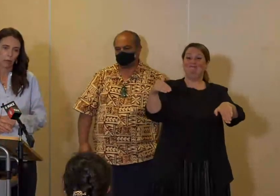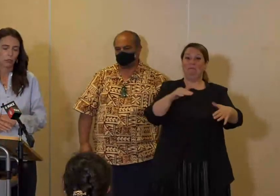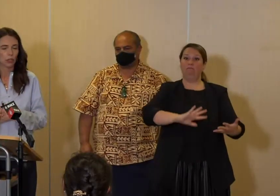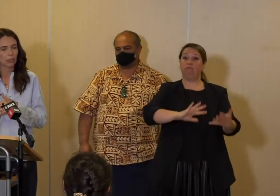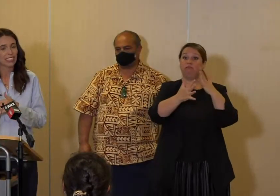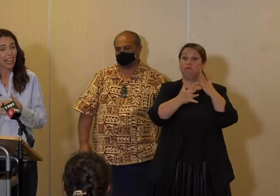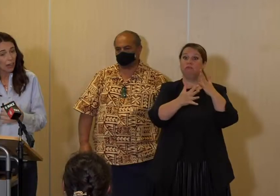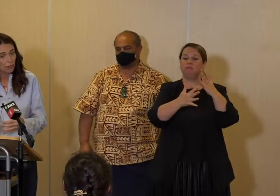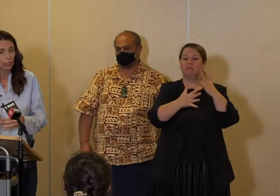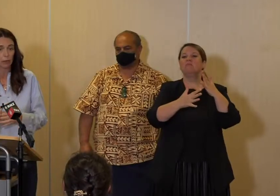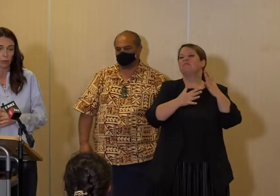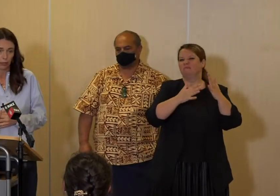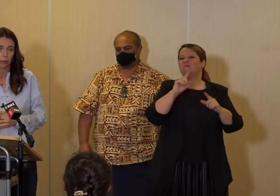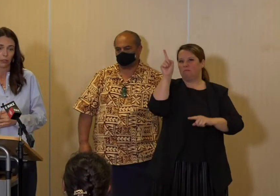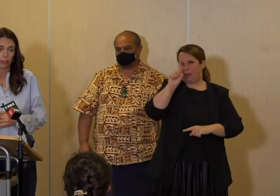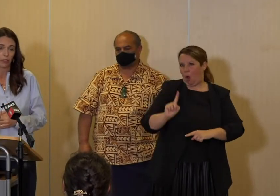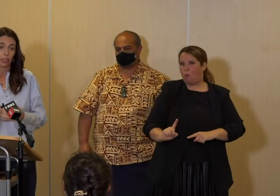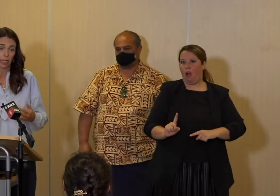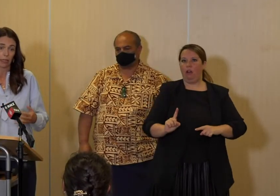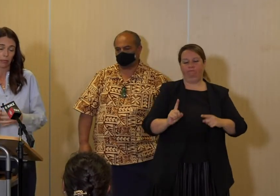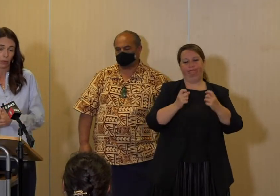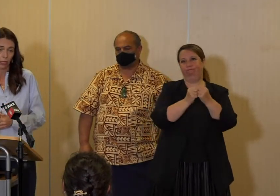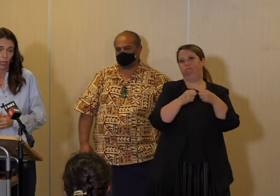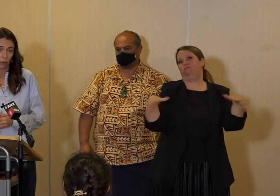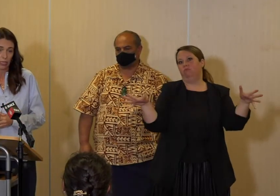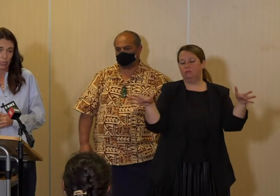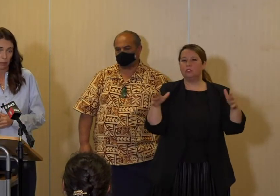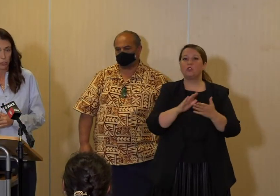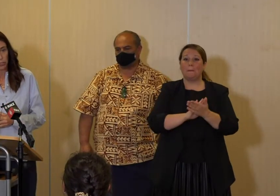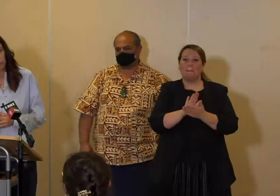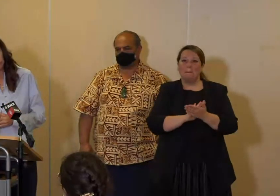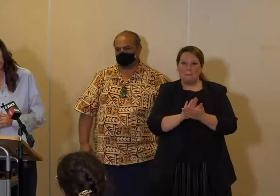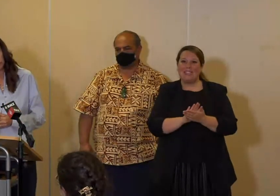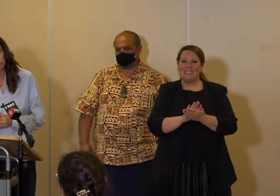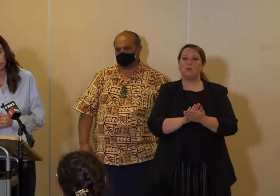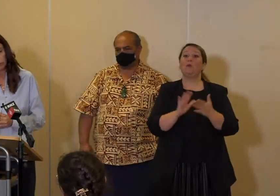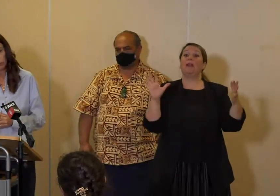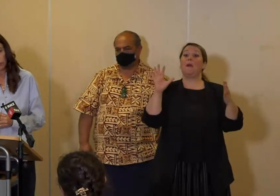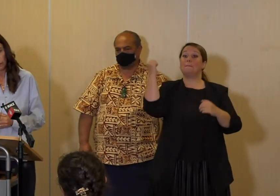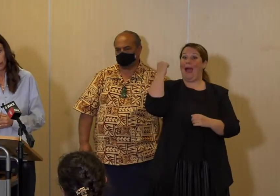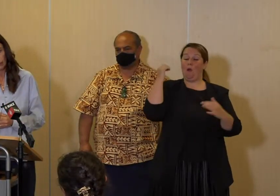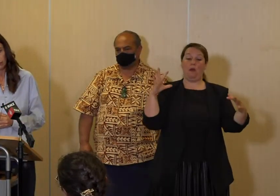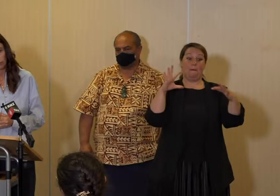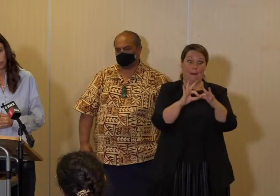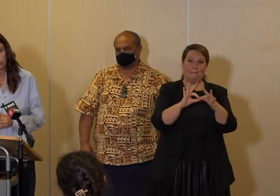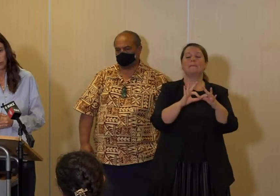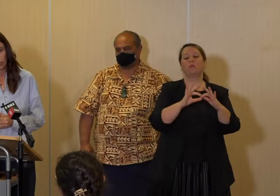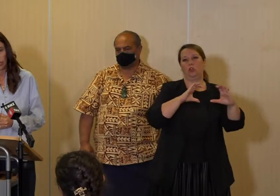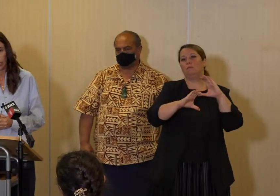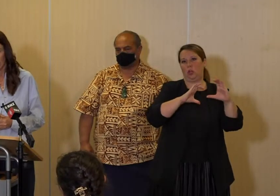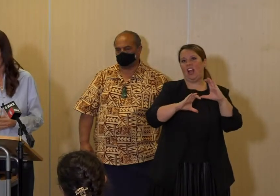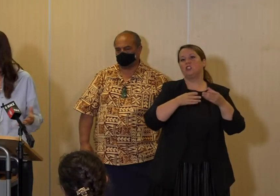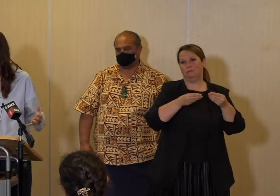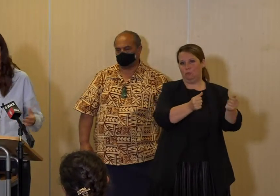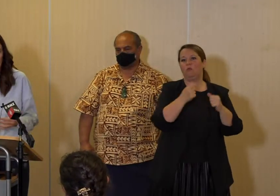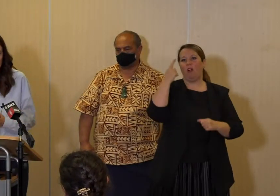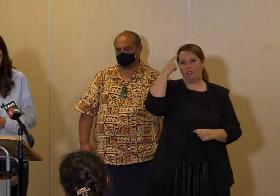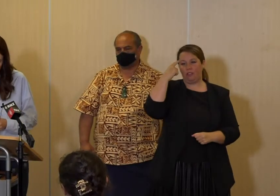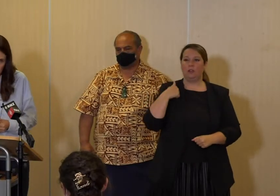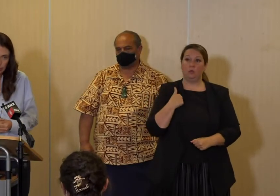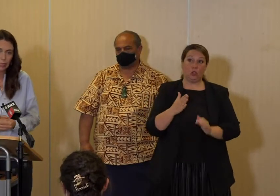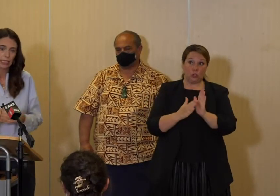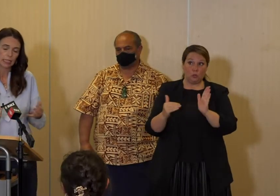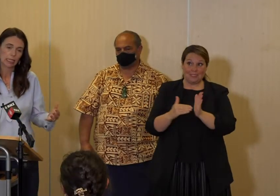of the cable. So there is currently a preliminary view that can be re-established. Will New Zealand assist with the re-establishment of that communication